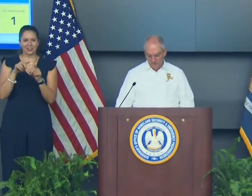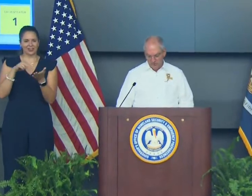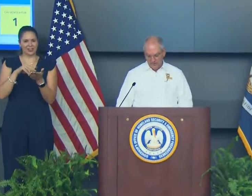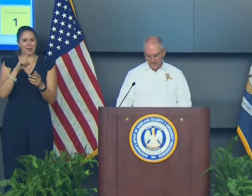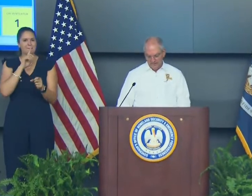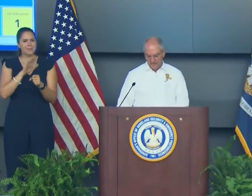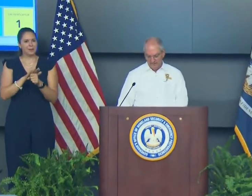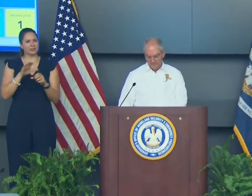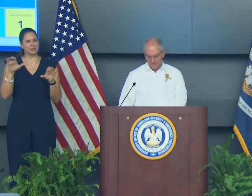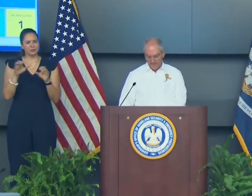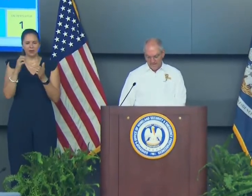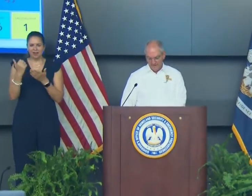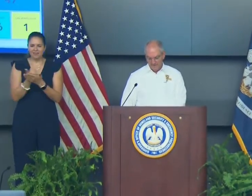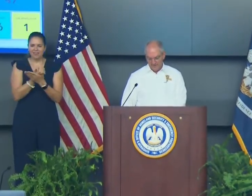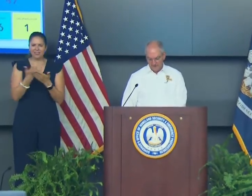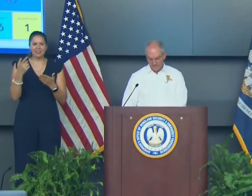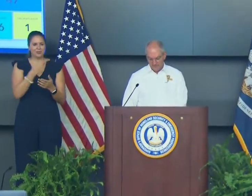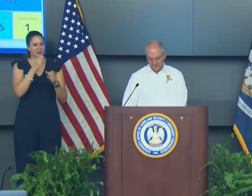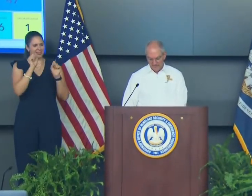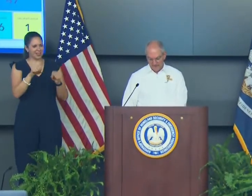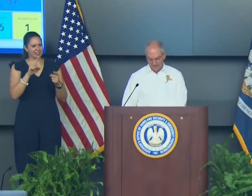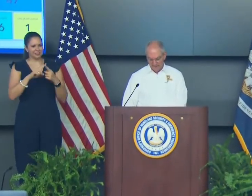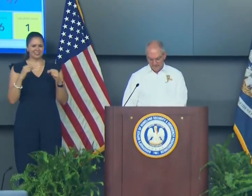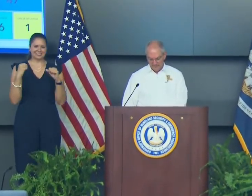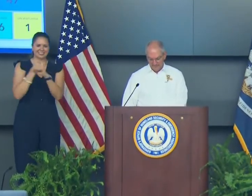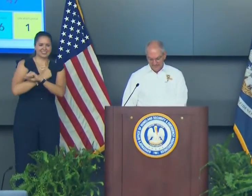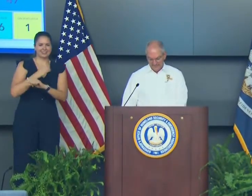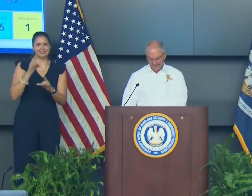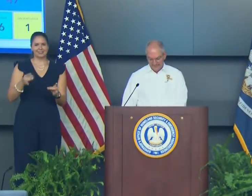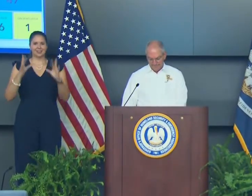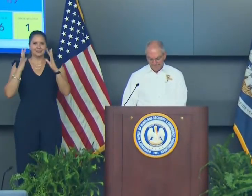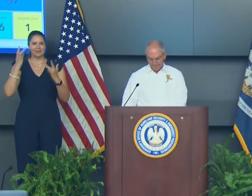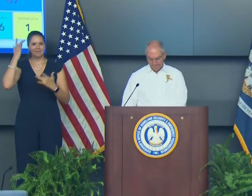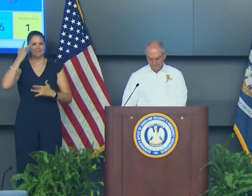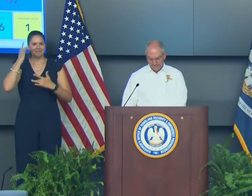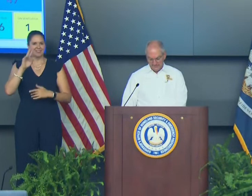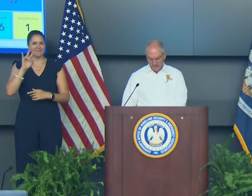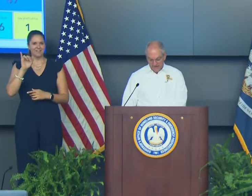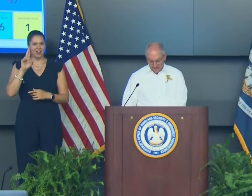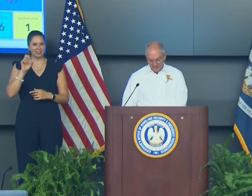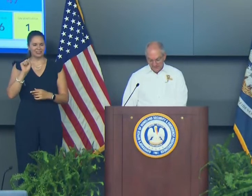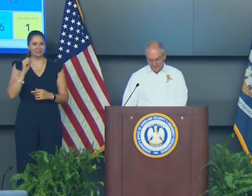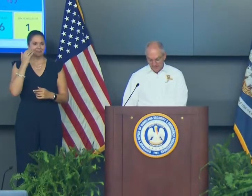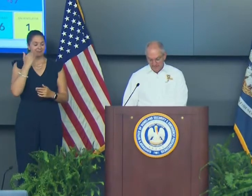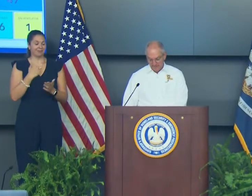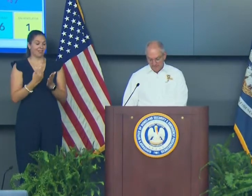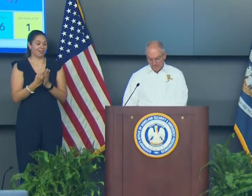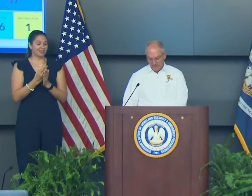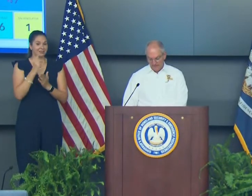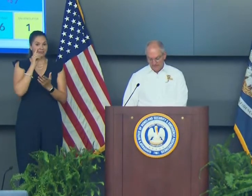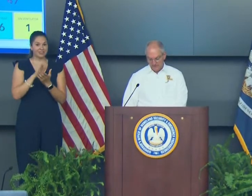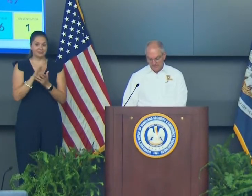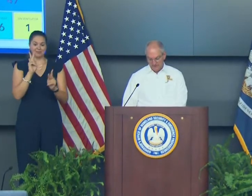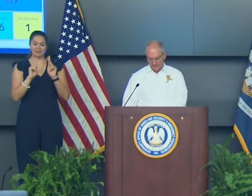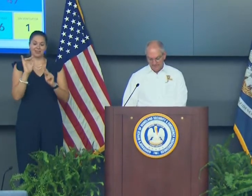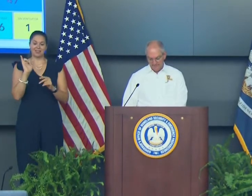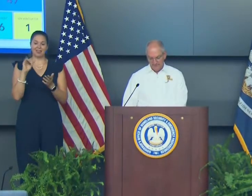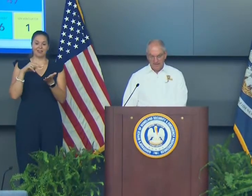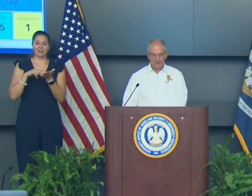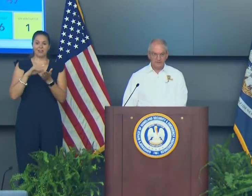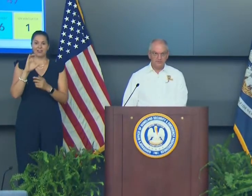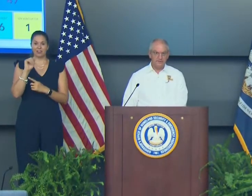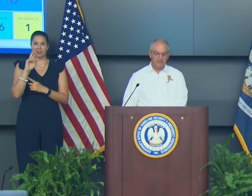doing all that you can to help combat this terrible virus. I honestly believe it's people like Nurse